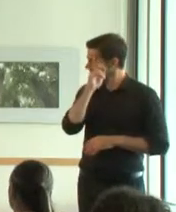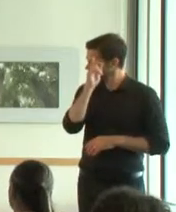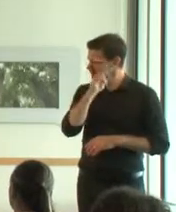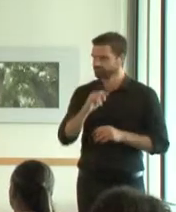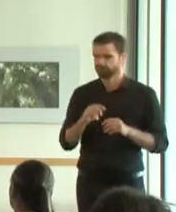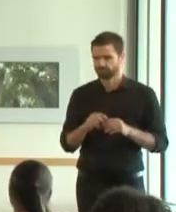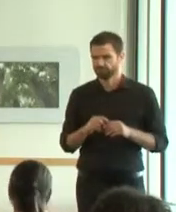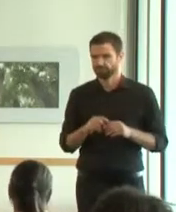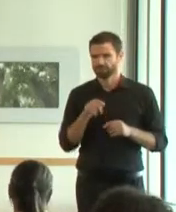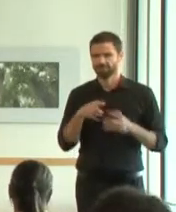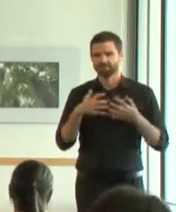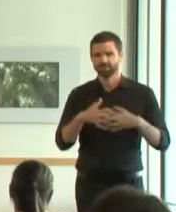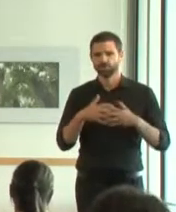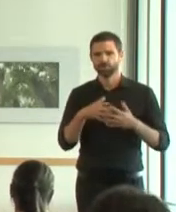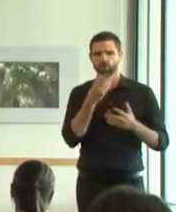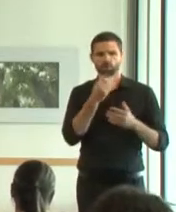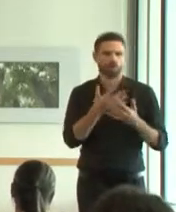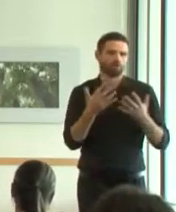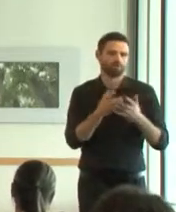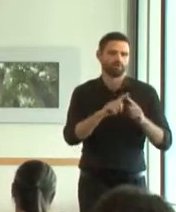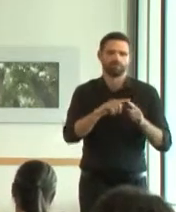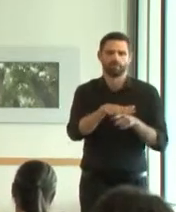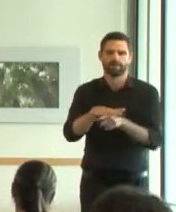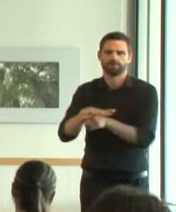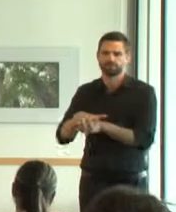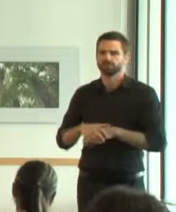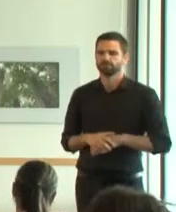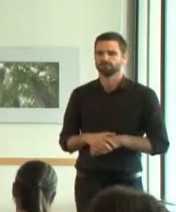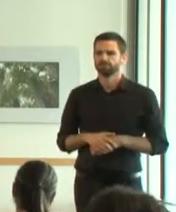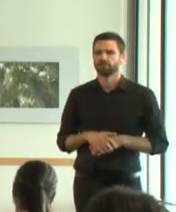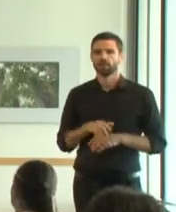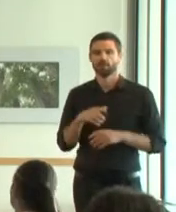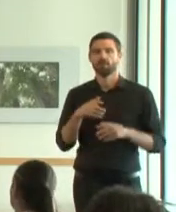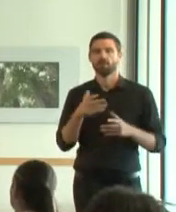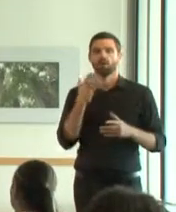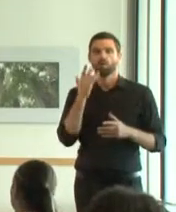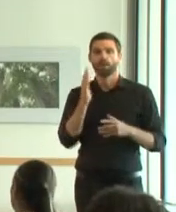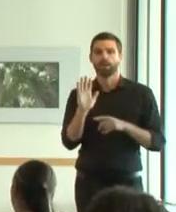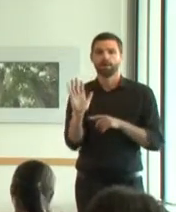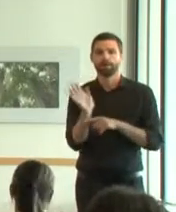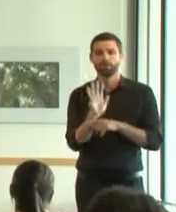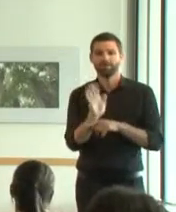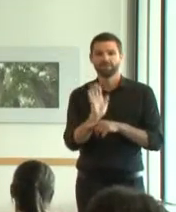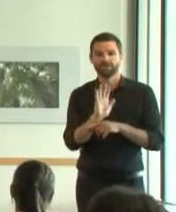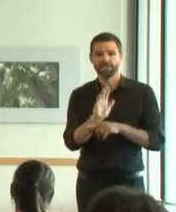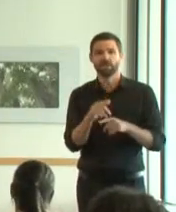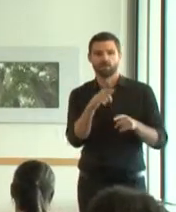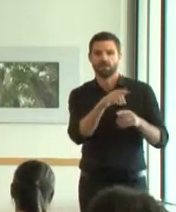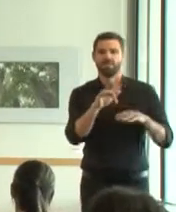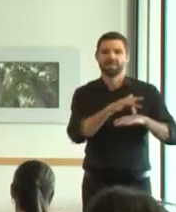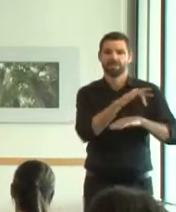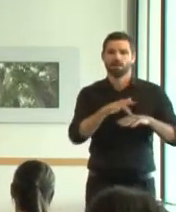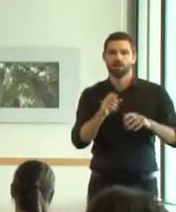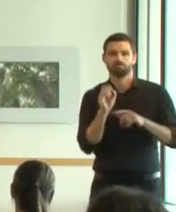you'll actually see this technology used in a lot of different places. Believe it or not, it's actually what they use in movies when they show them on projector screens at the movie